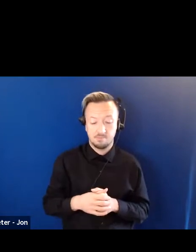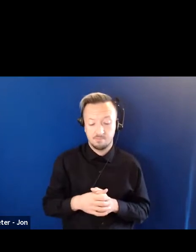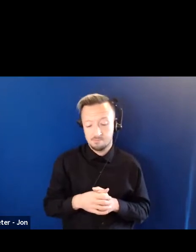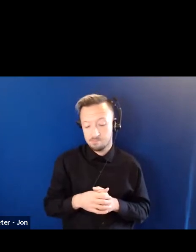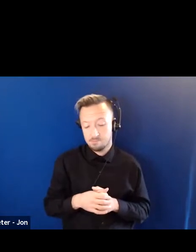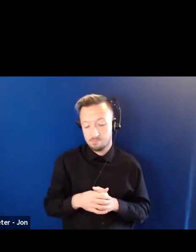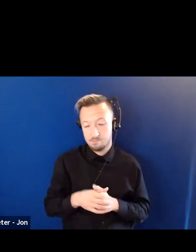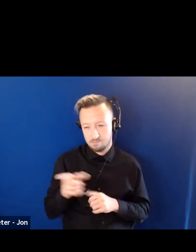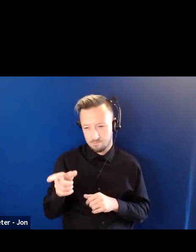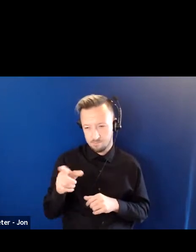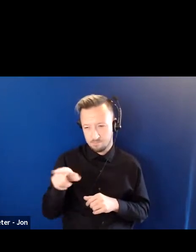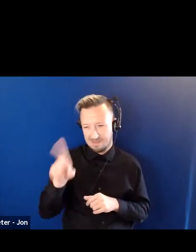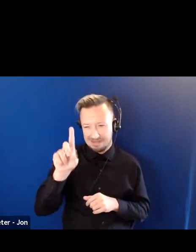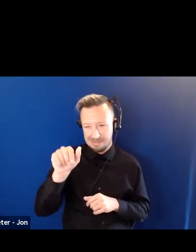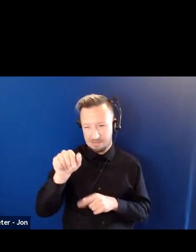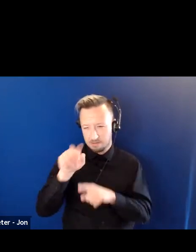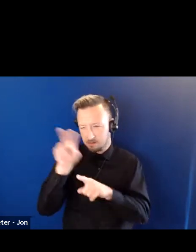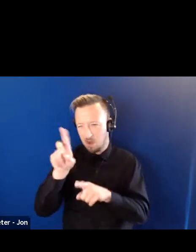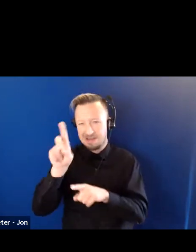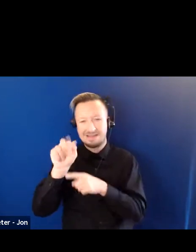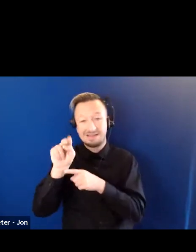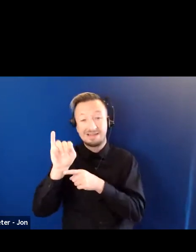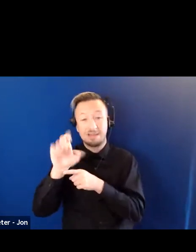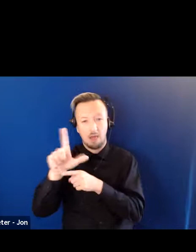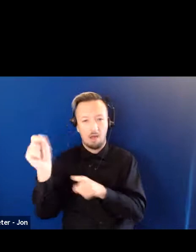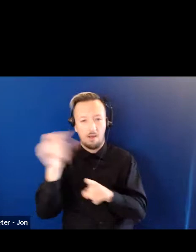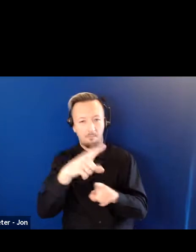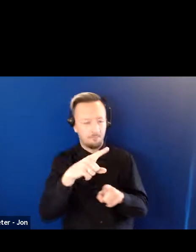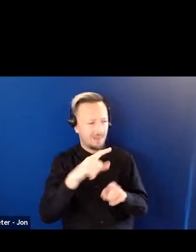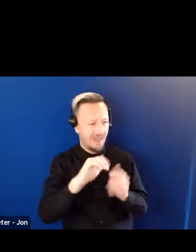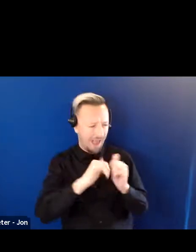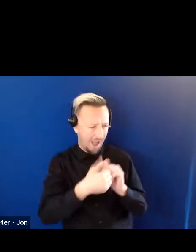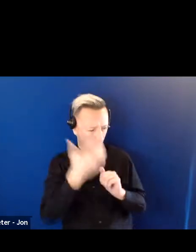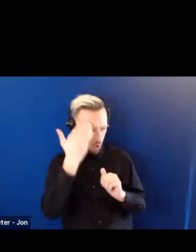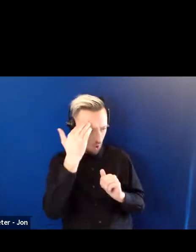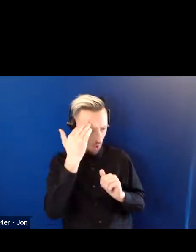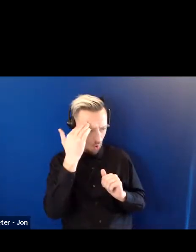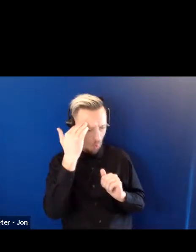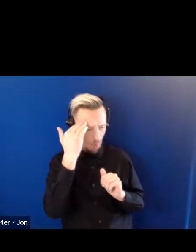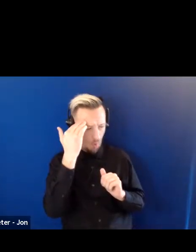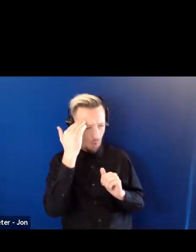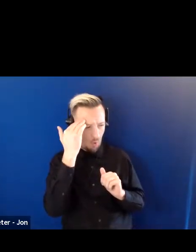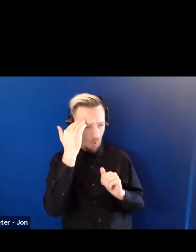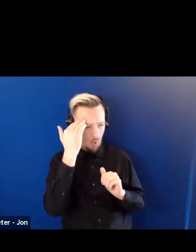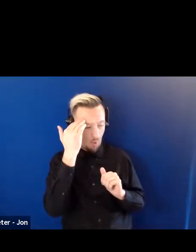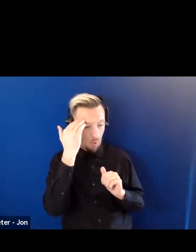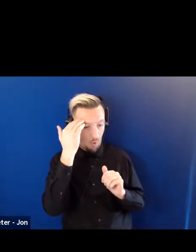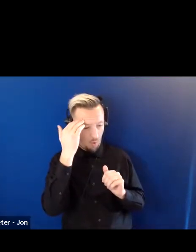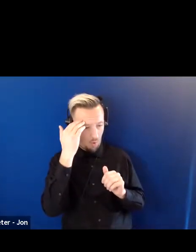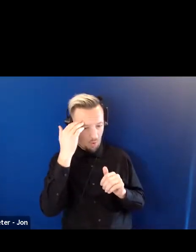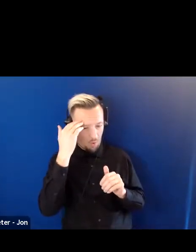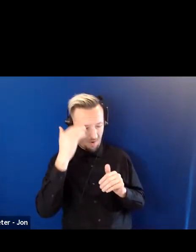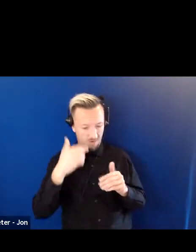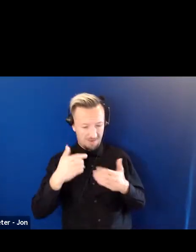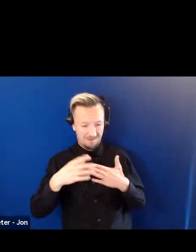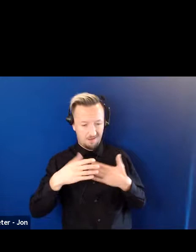to Mr. Daniel. How do we know when we have reached the point when we can focus less on race and